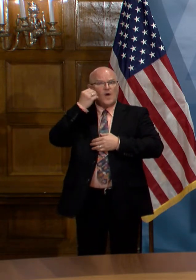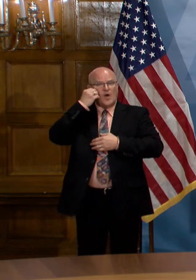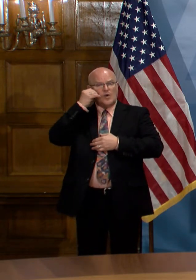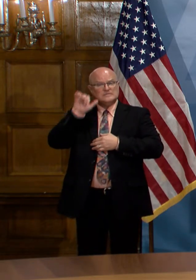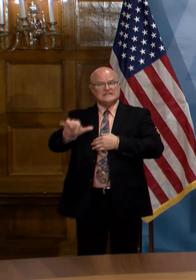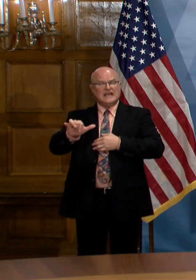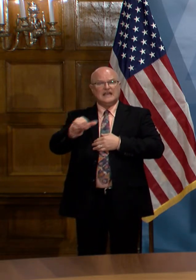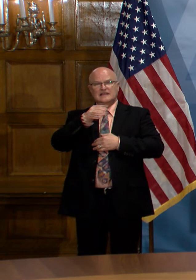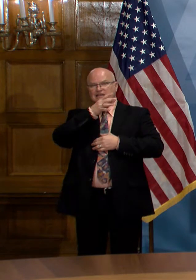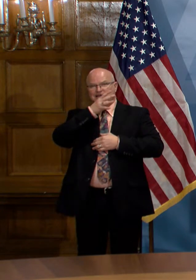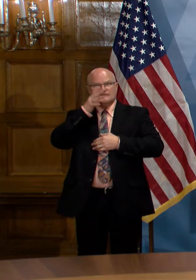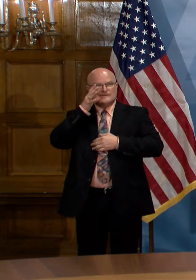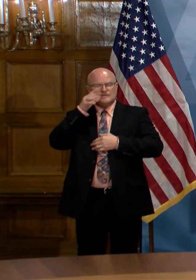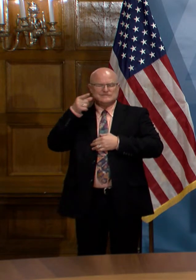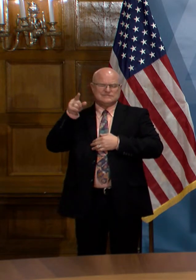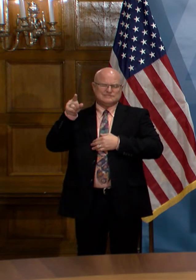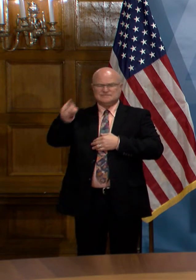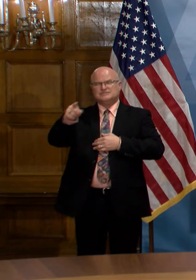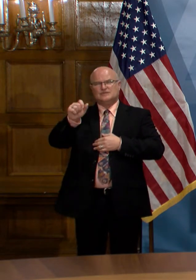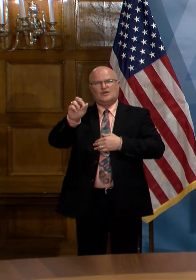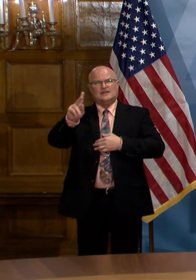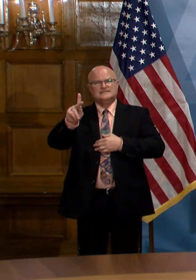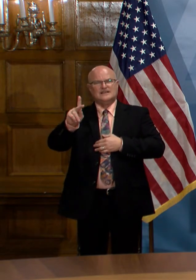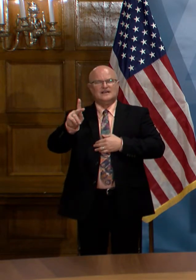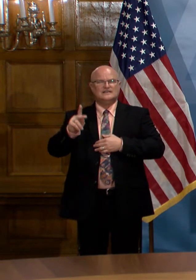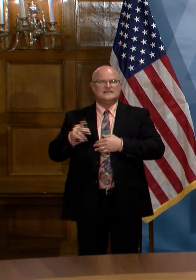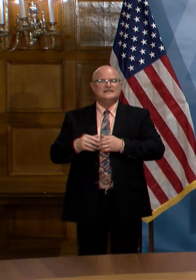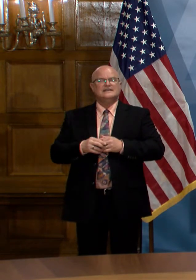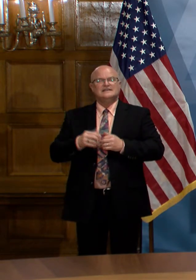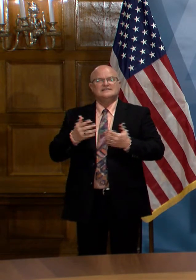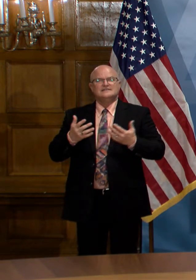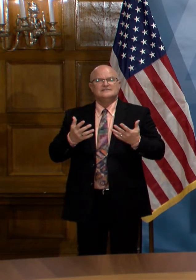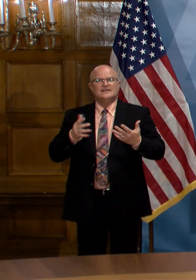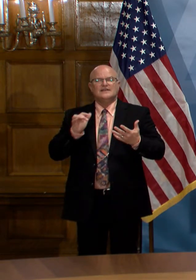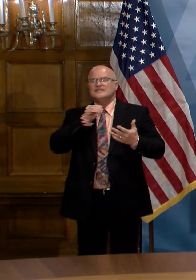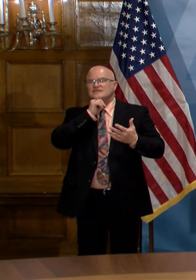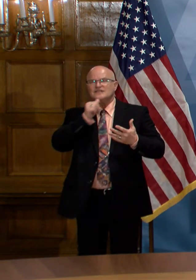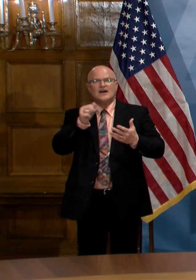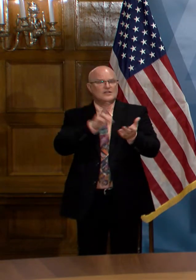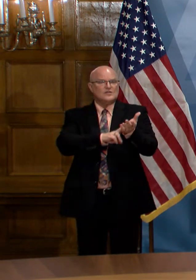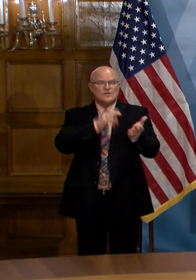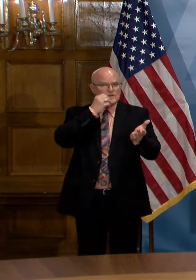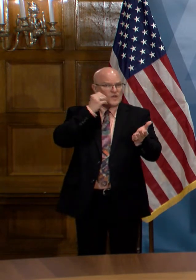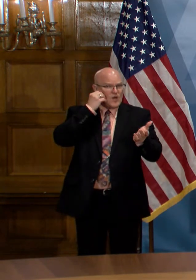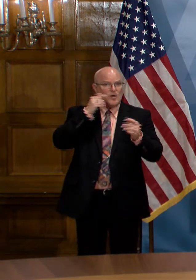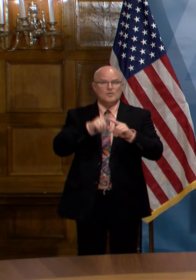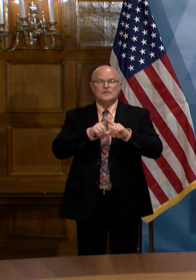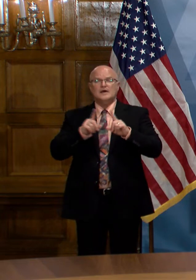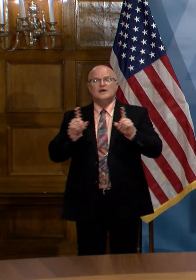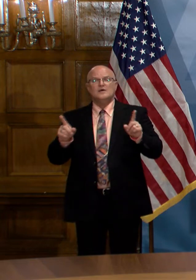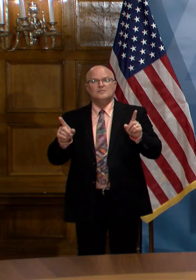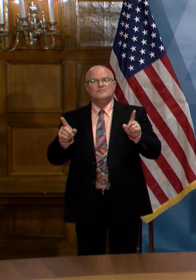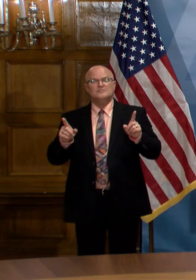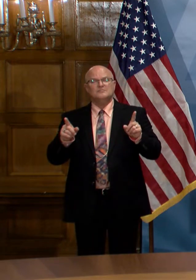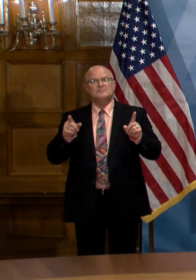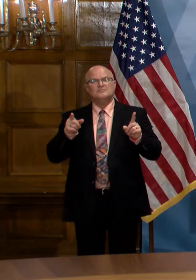homebound down in a small town in Arkansas in a rural environment. They're not in a nursing home, but they're